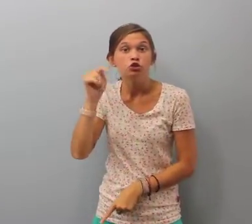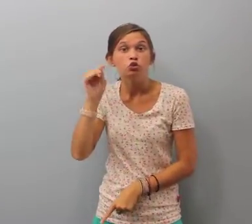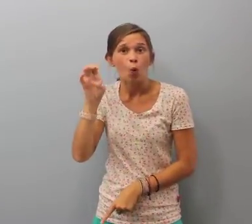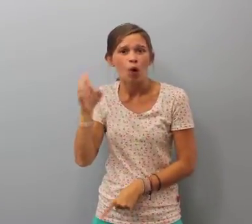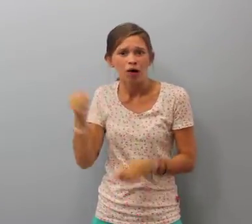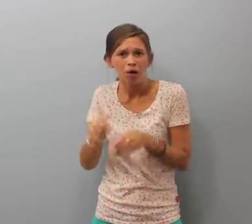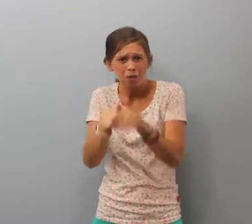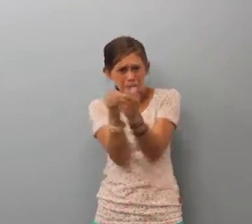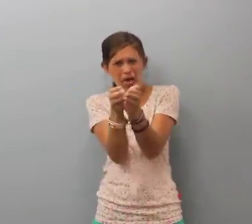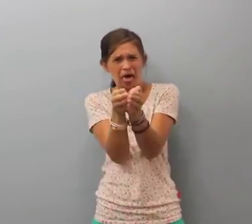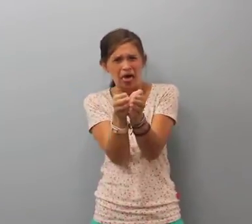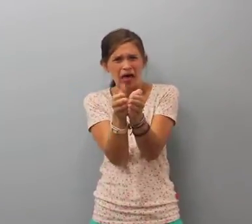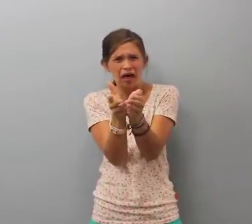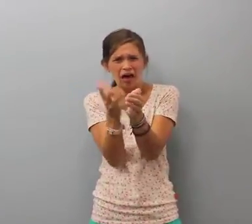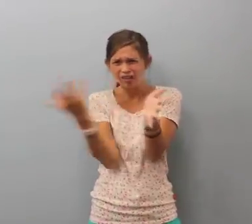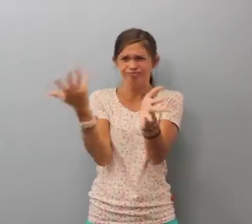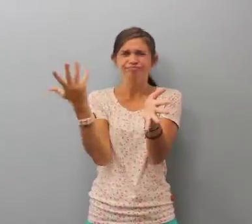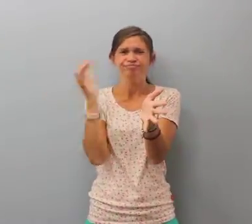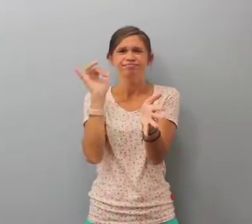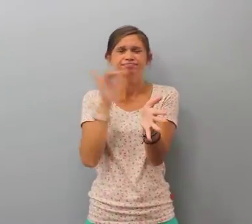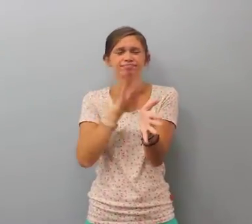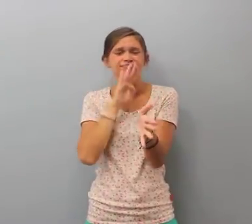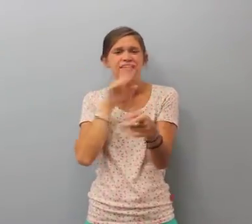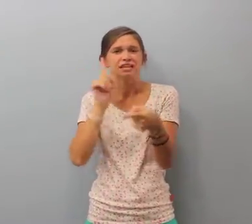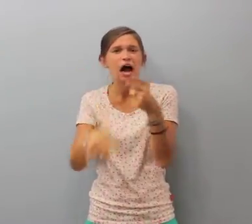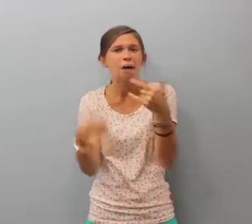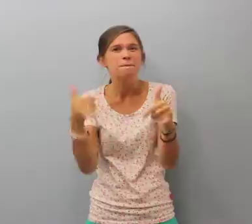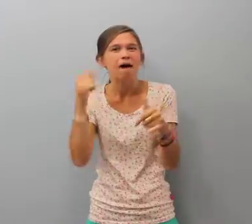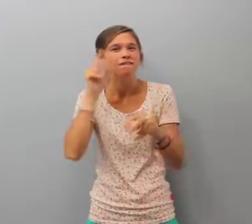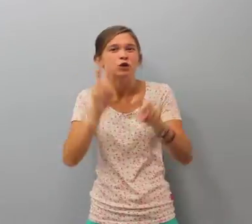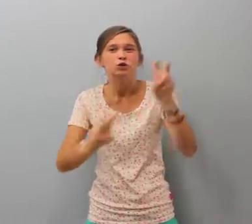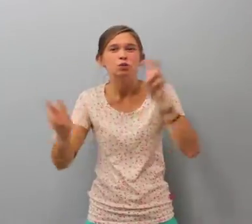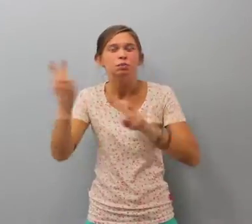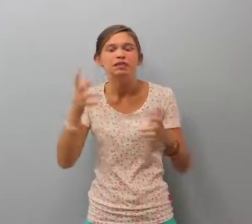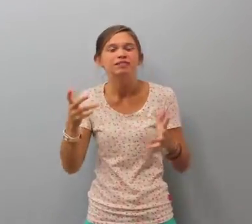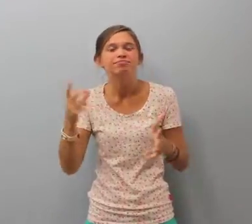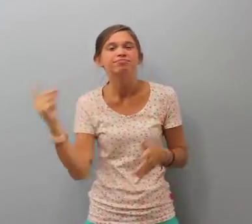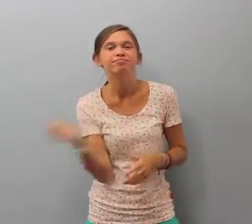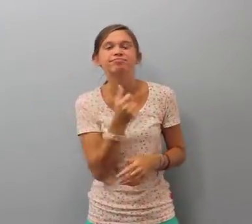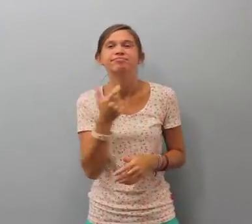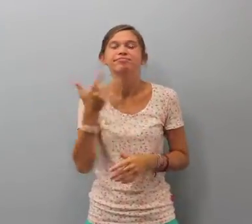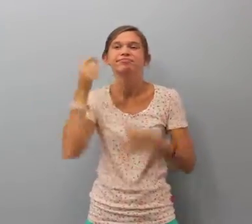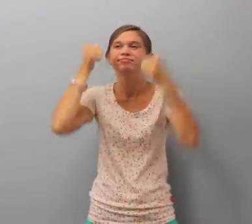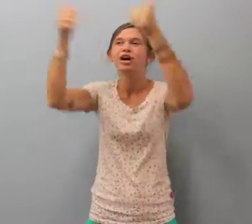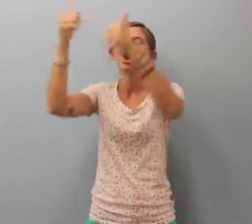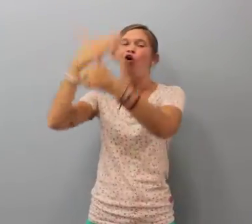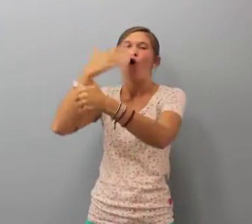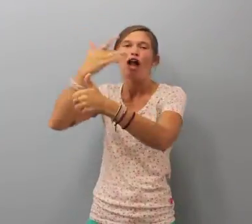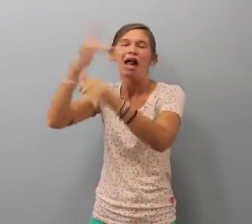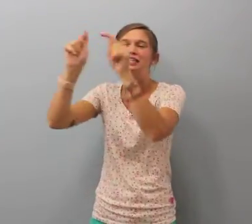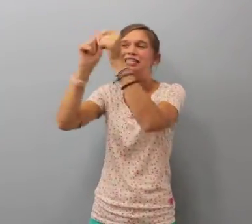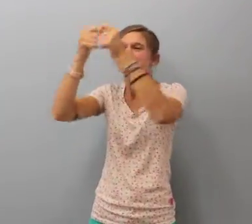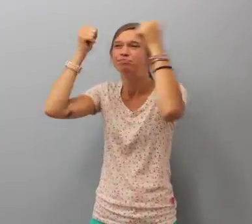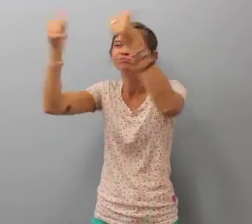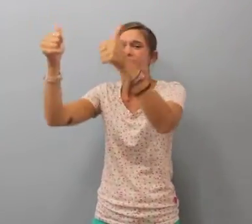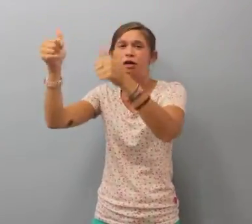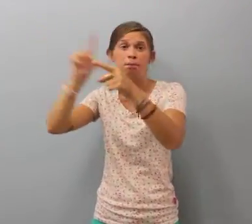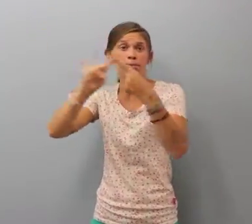enough, he hurt his pinky toe. So he wasn't able to compete in